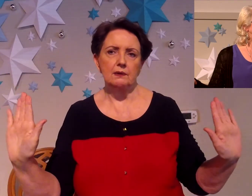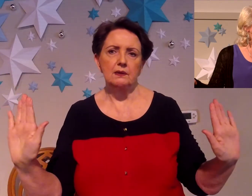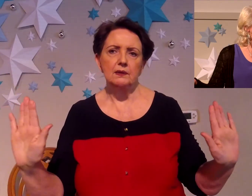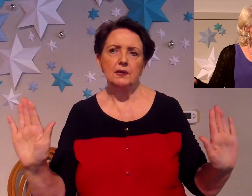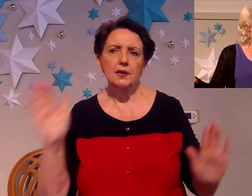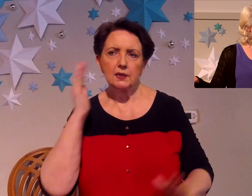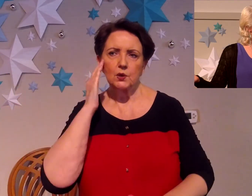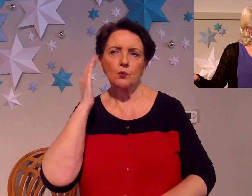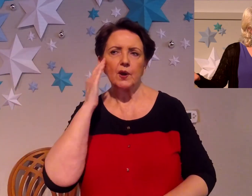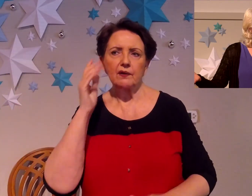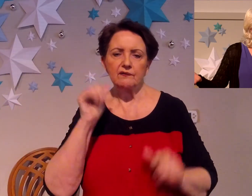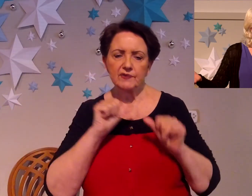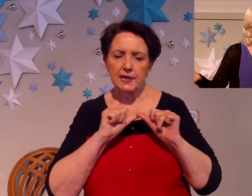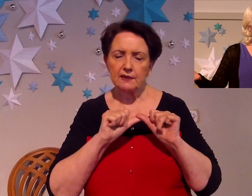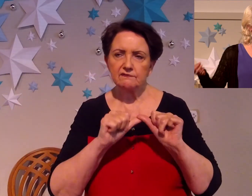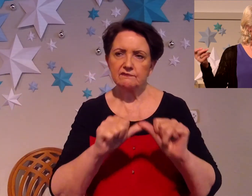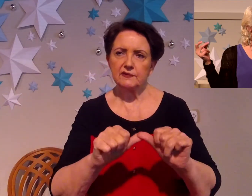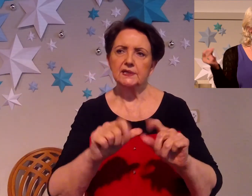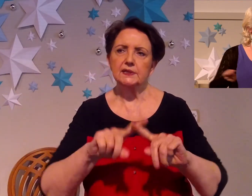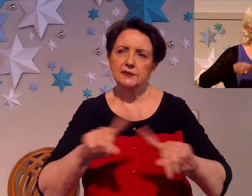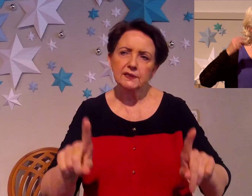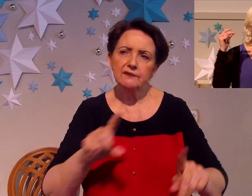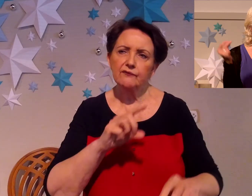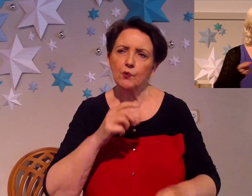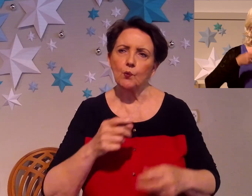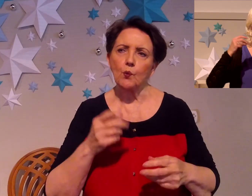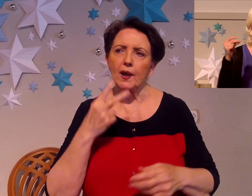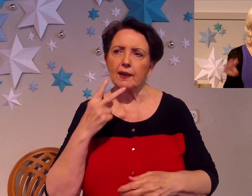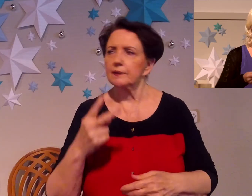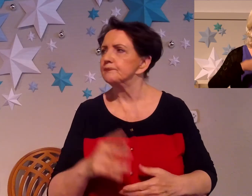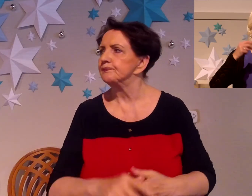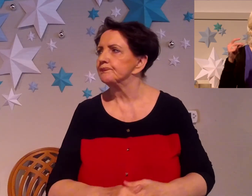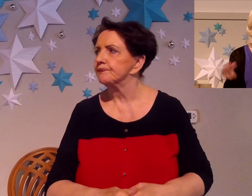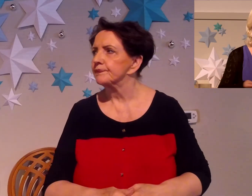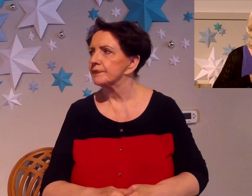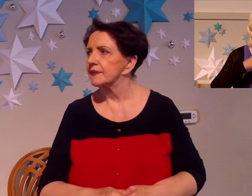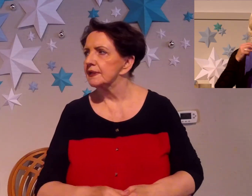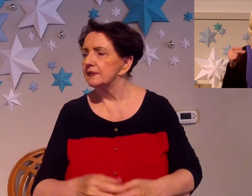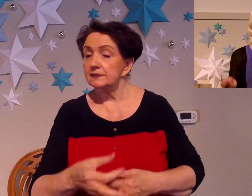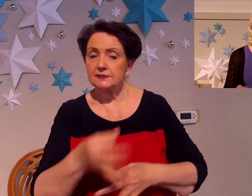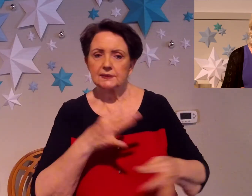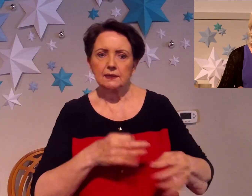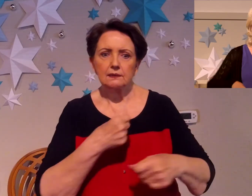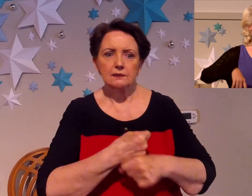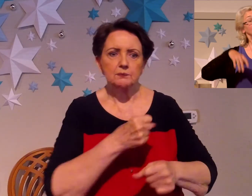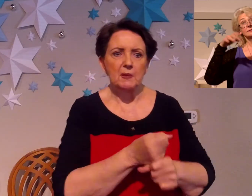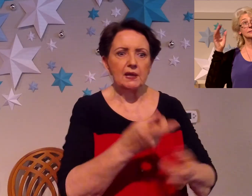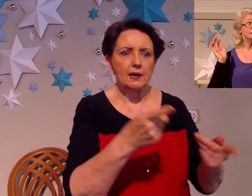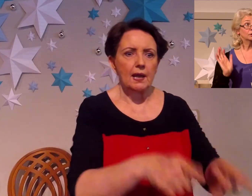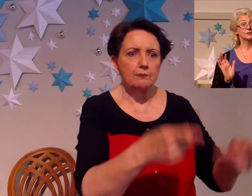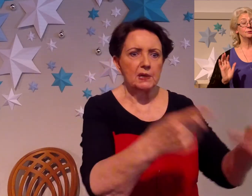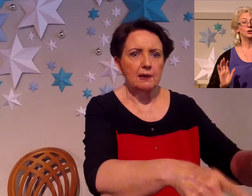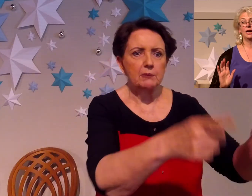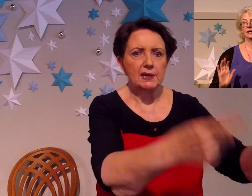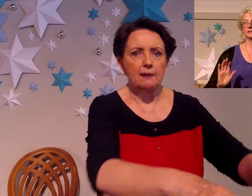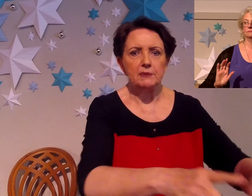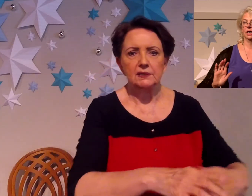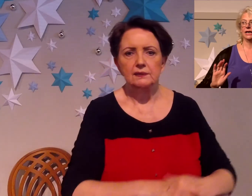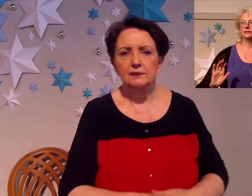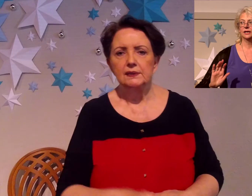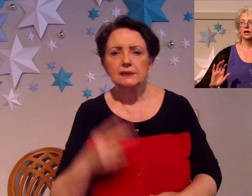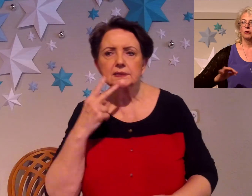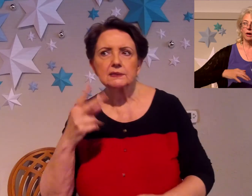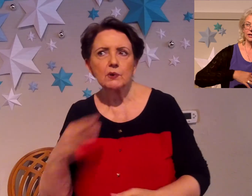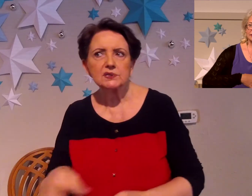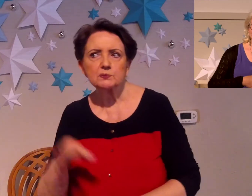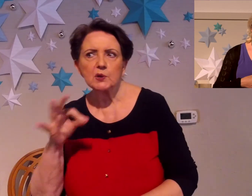that infinite in a different way, besides just manifesting, let's make stuff happen, or let's see what Spirit has in